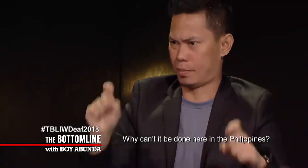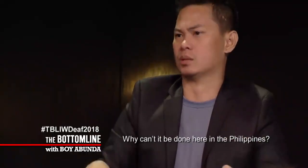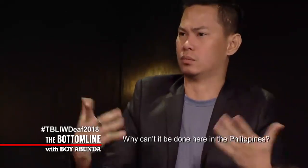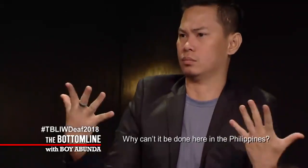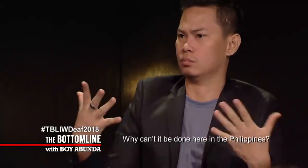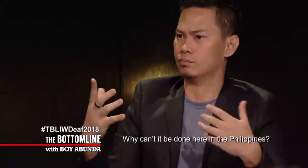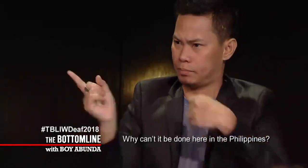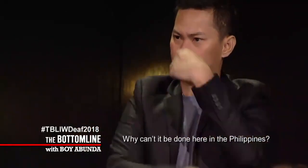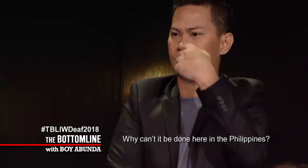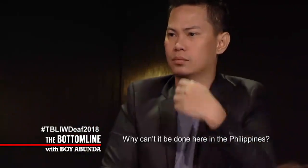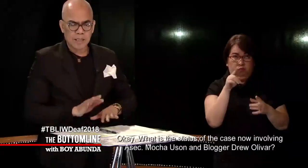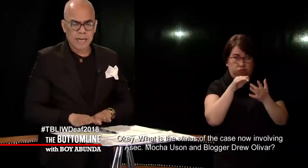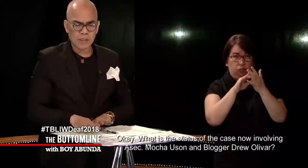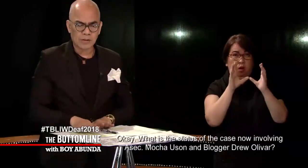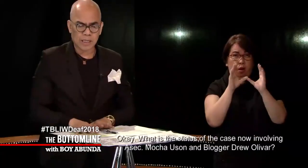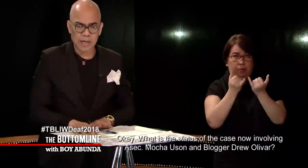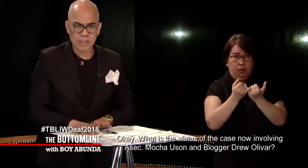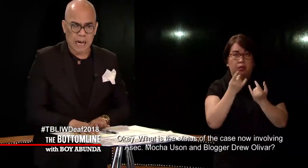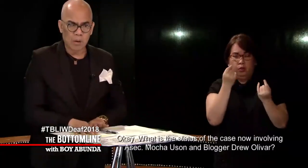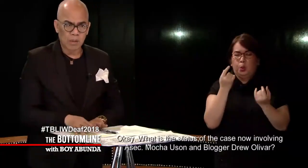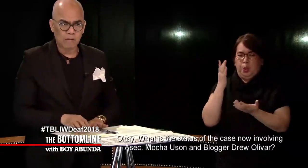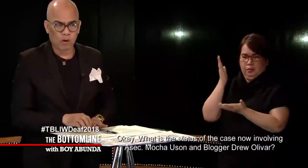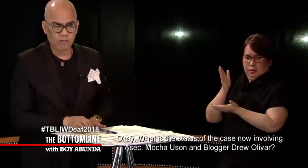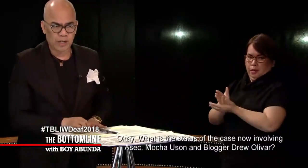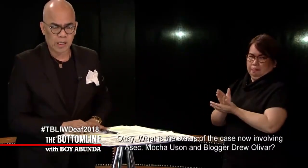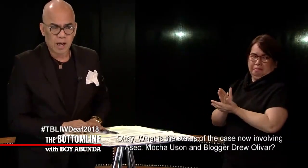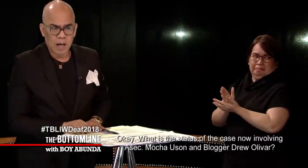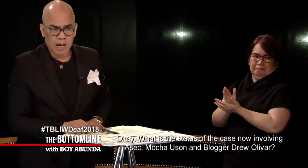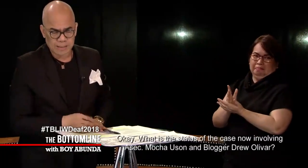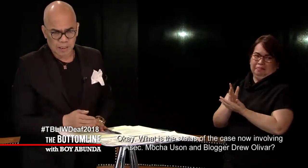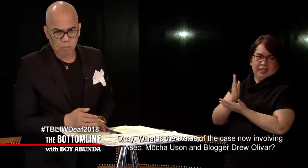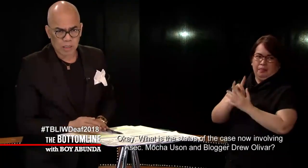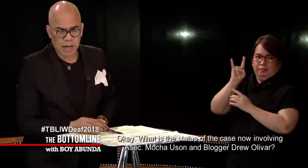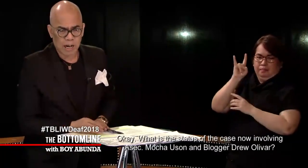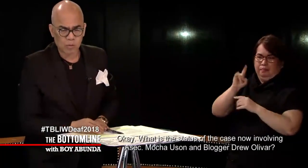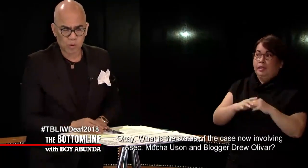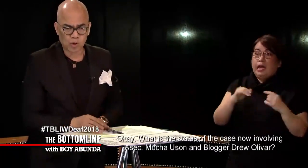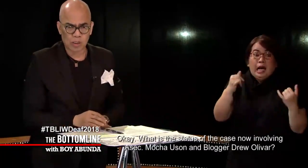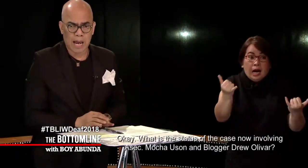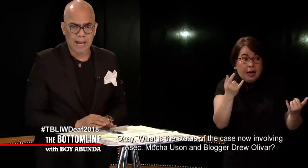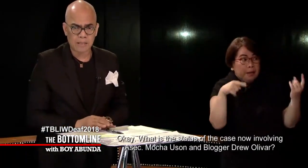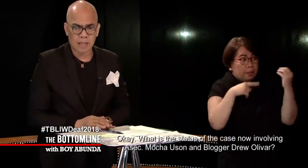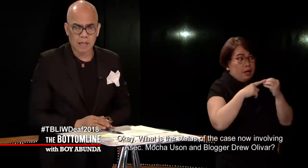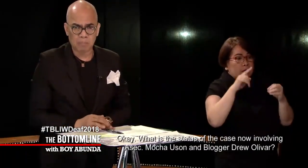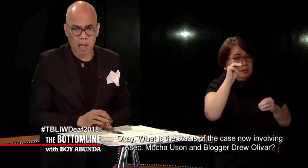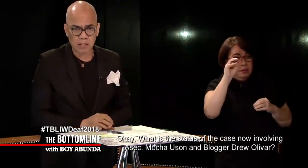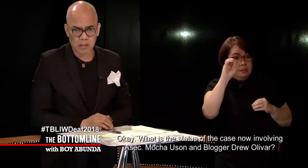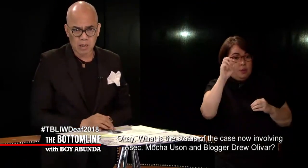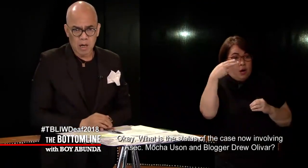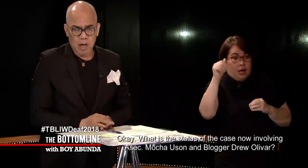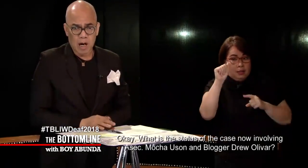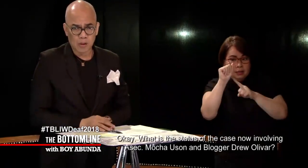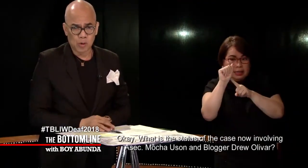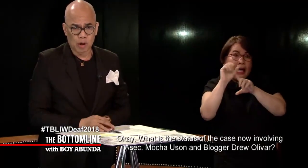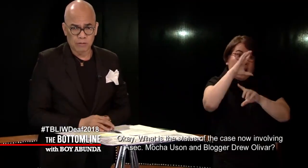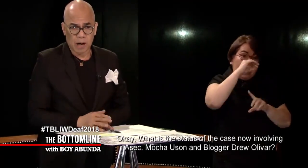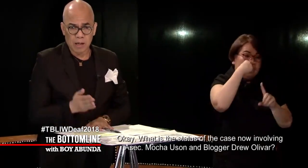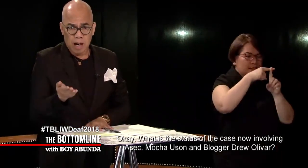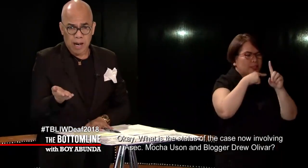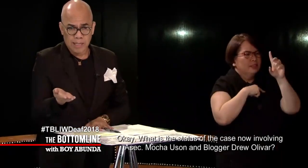pwedeng gawin dito sa Pilipinas? Okay, the status of the case now involving Asek Mocha Uson and blogger